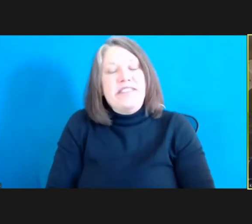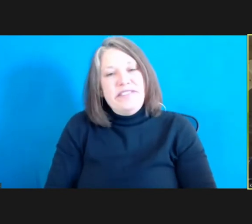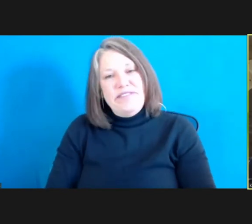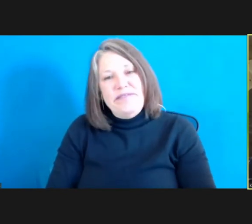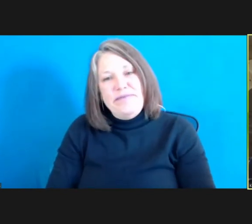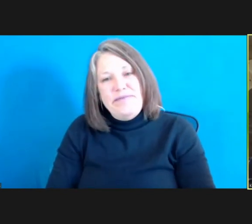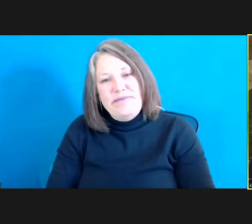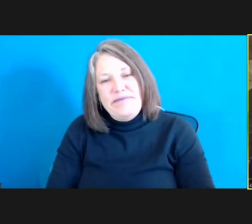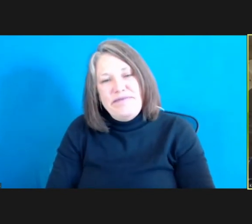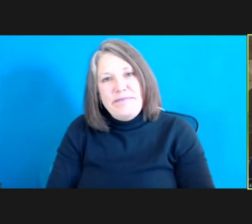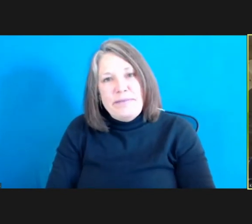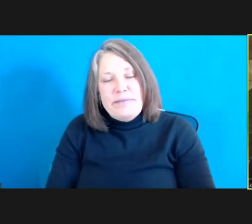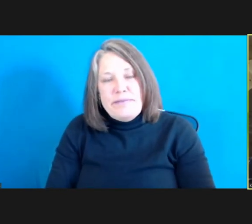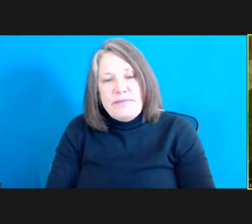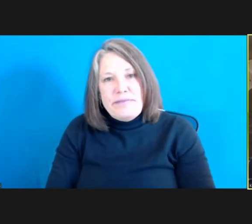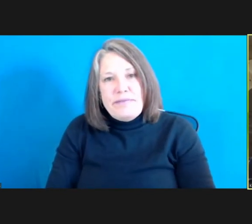Okay, here we go.